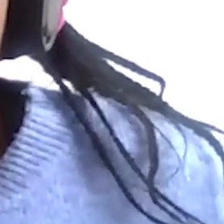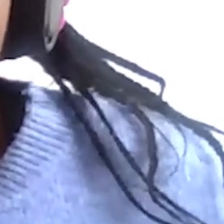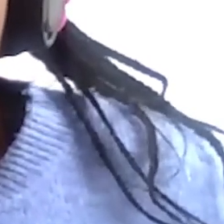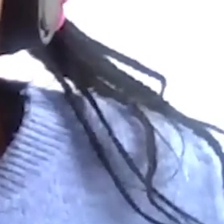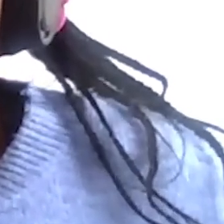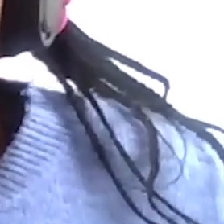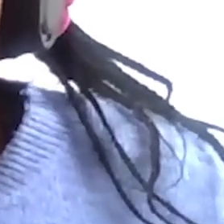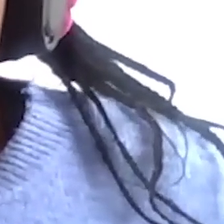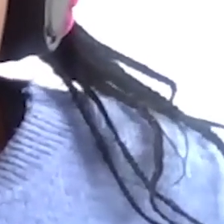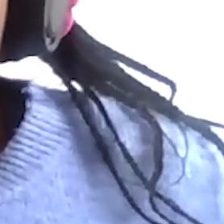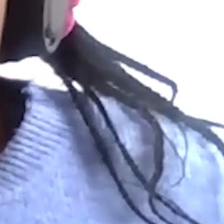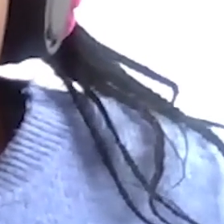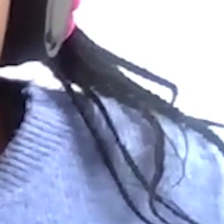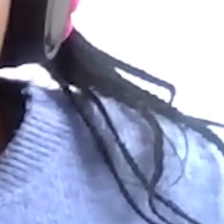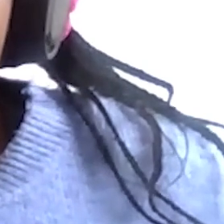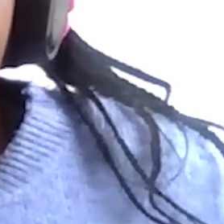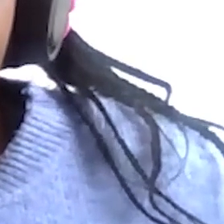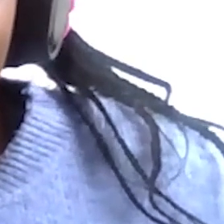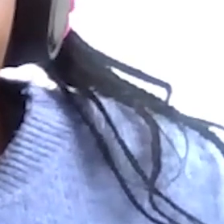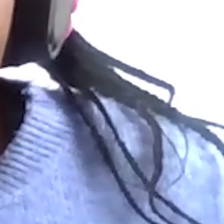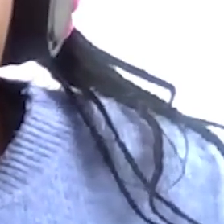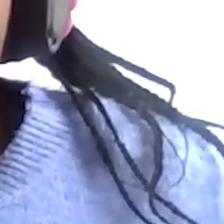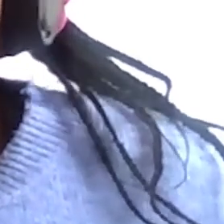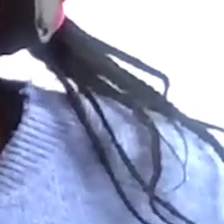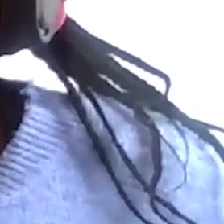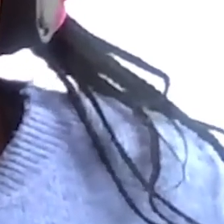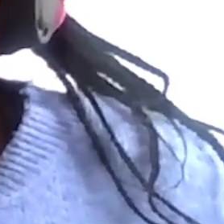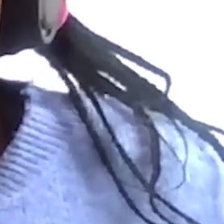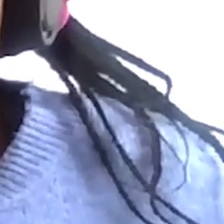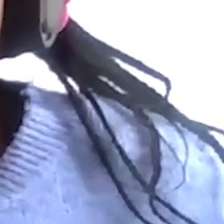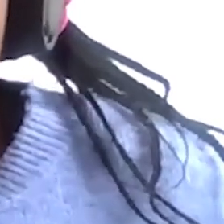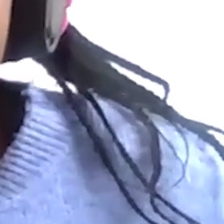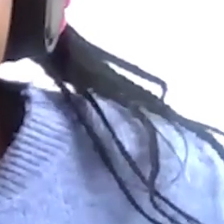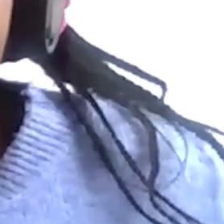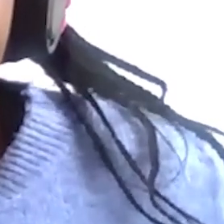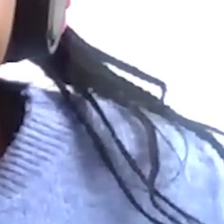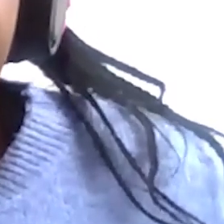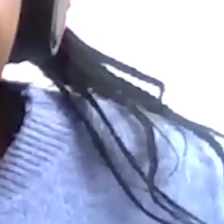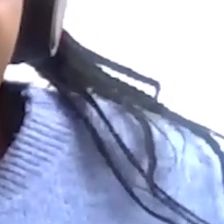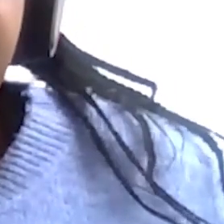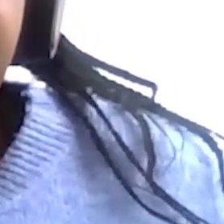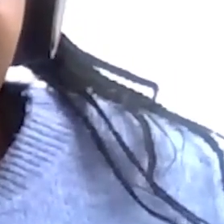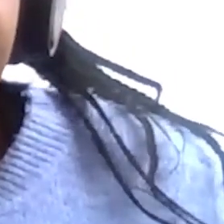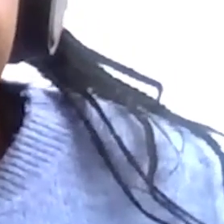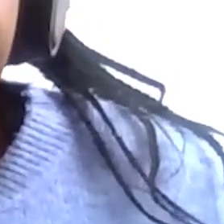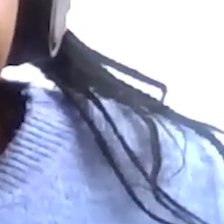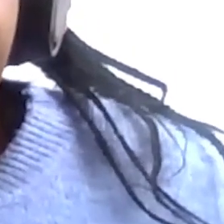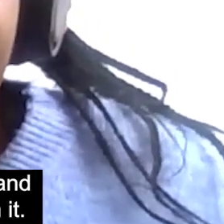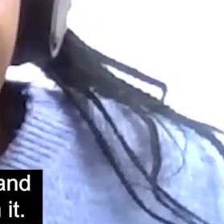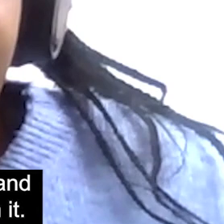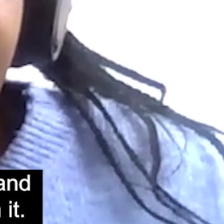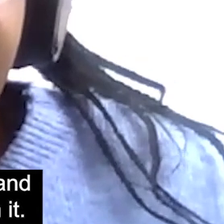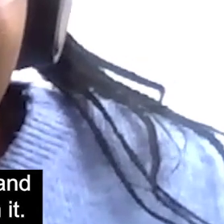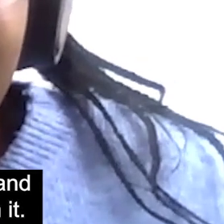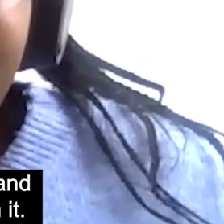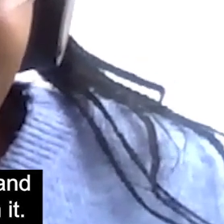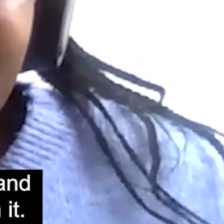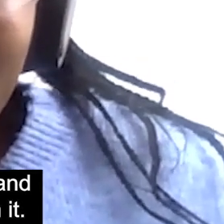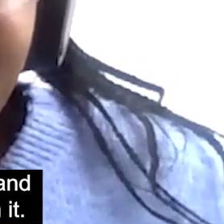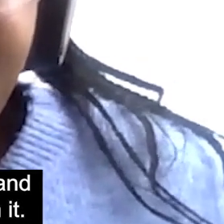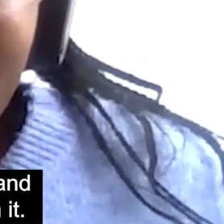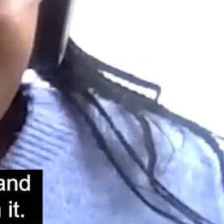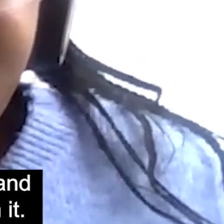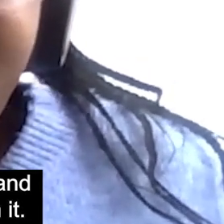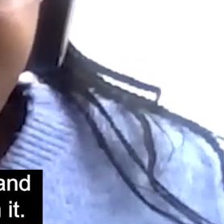first wheelchair. I used to use a walker in primary school called a K-walker. I would sit on the